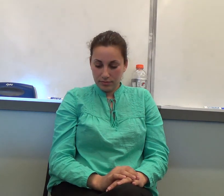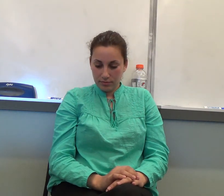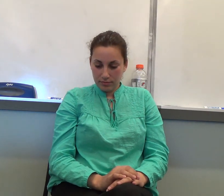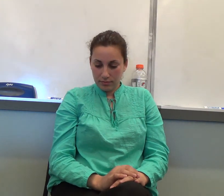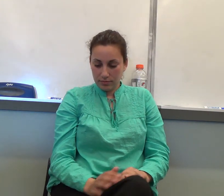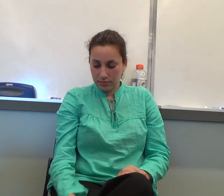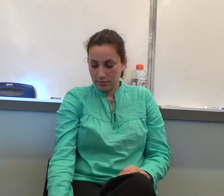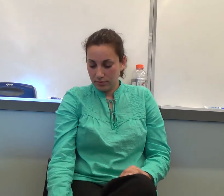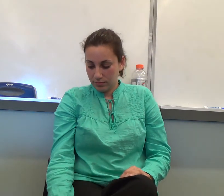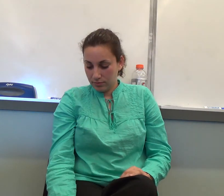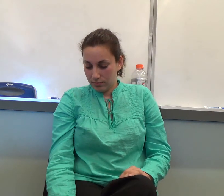We have